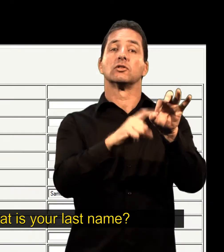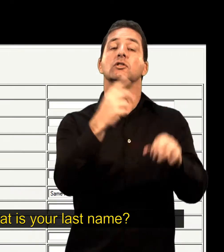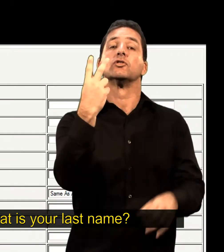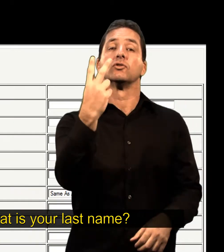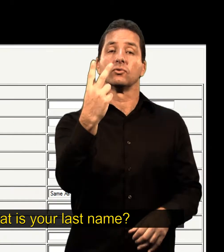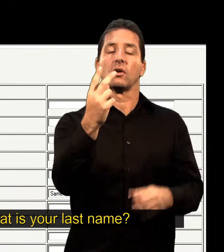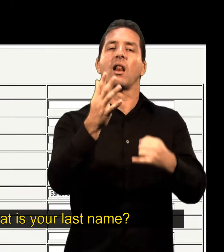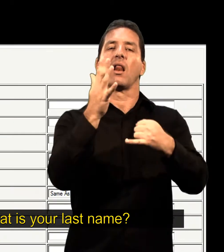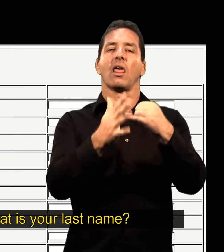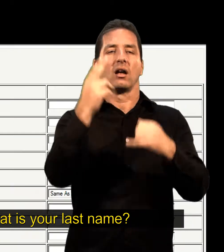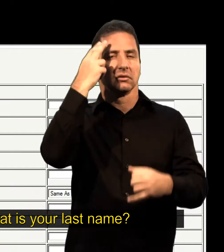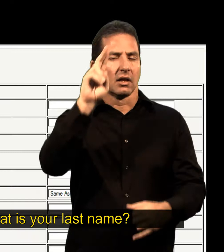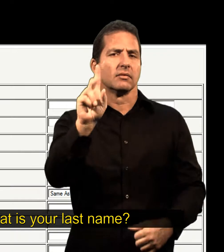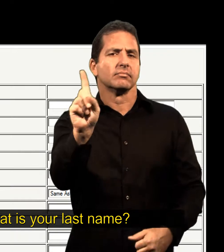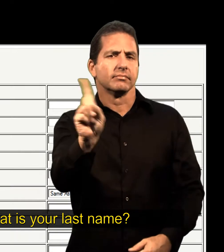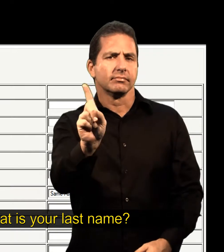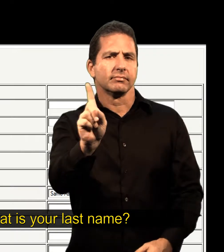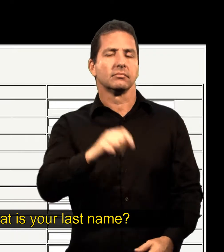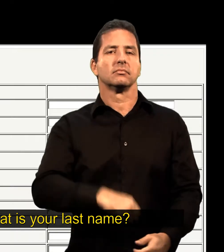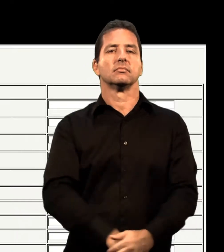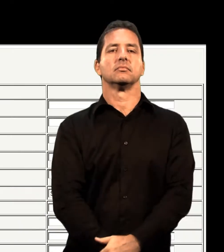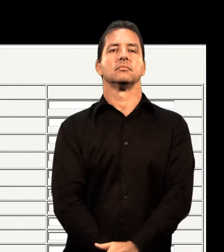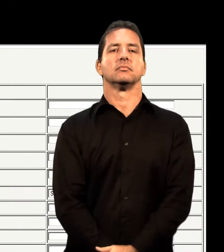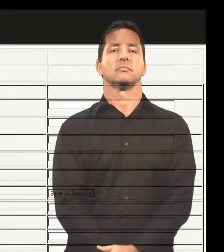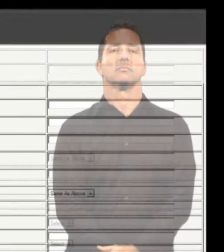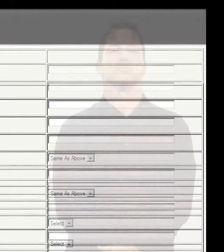Question 2. What is your last name?